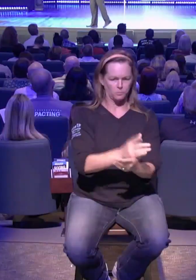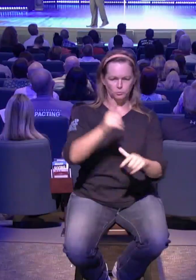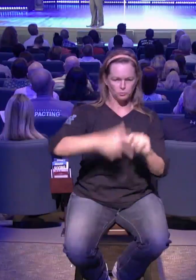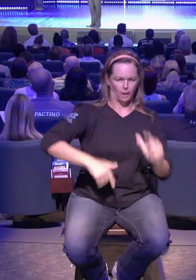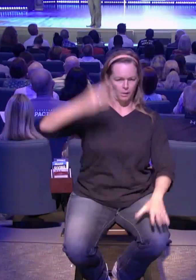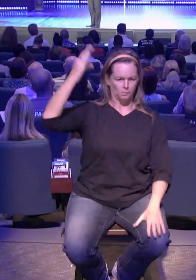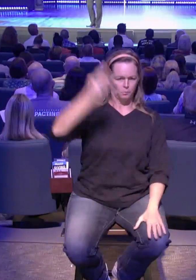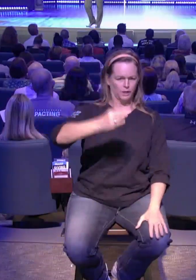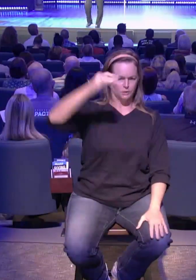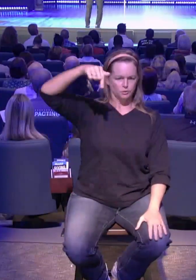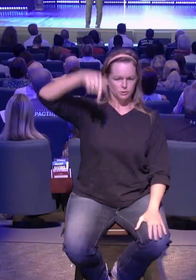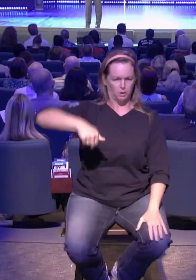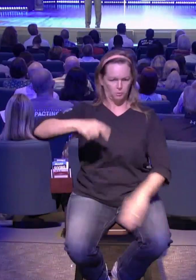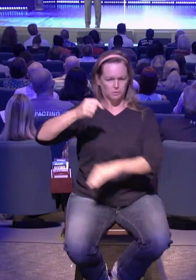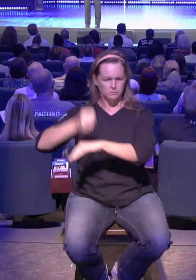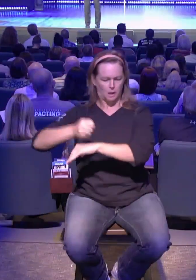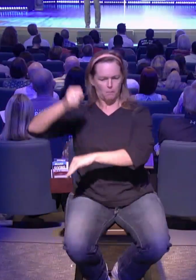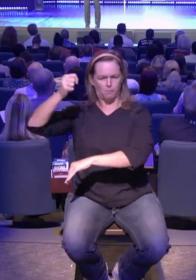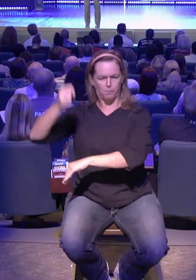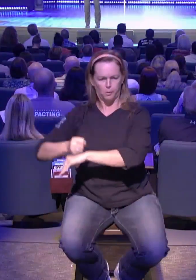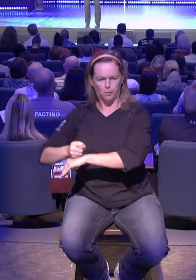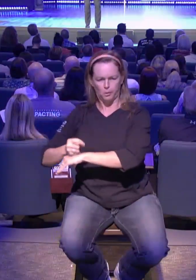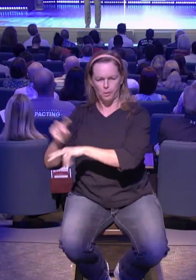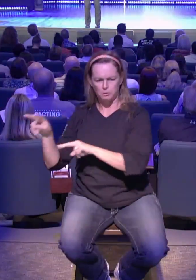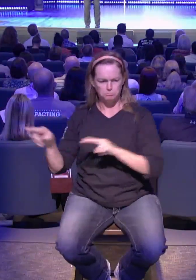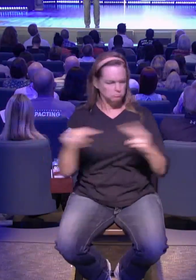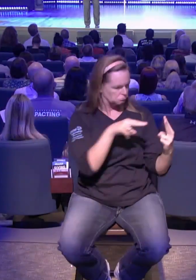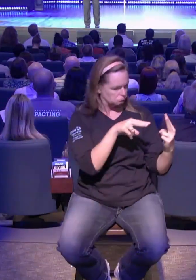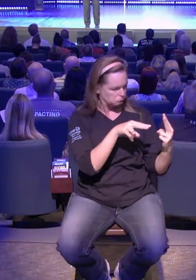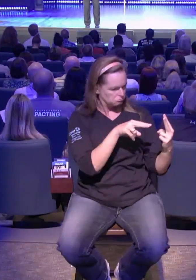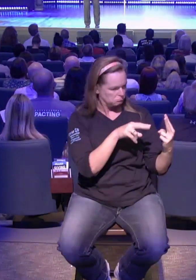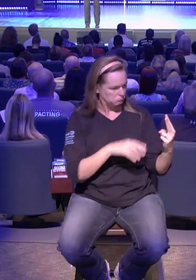of Israel, and now they're examining these men,